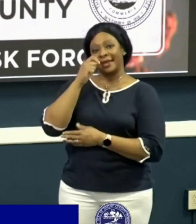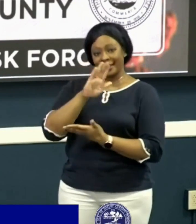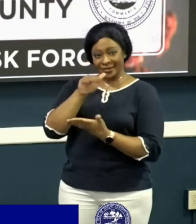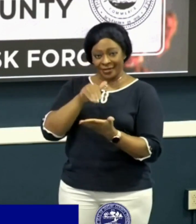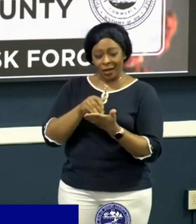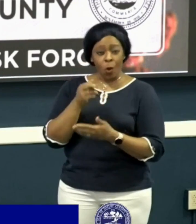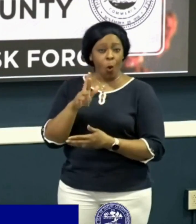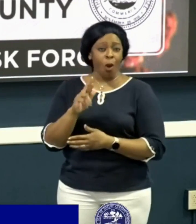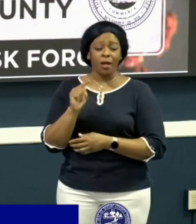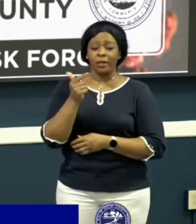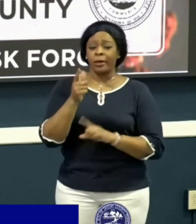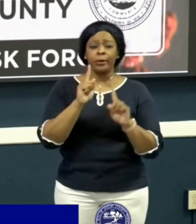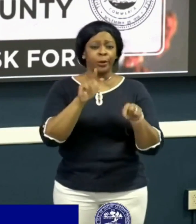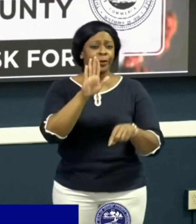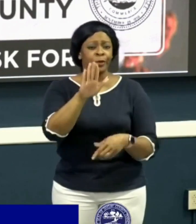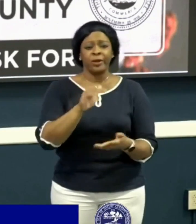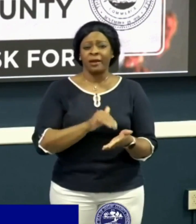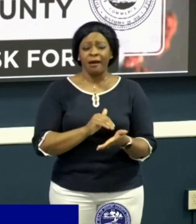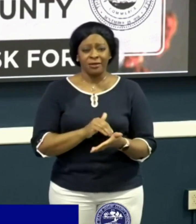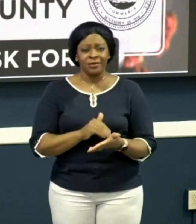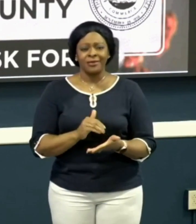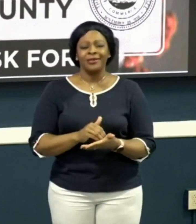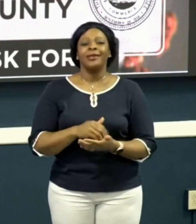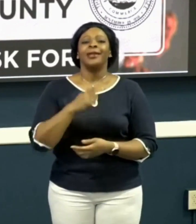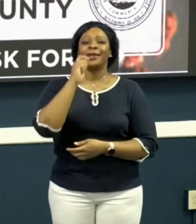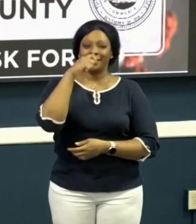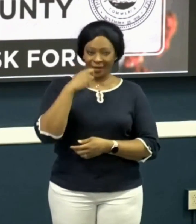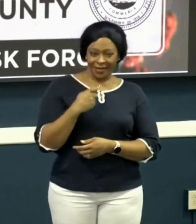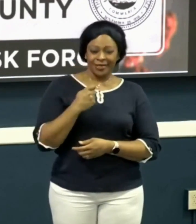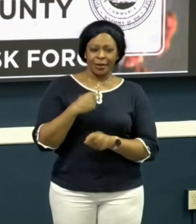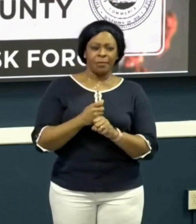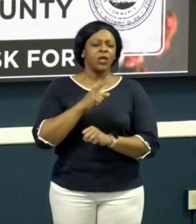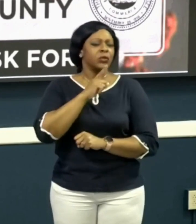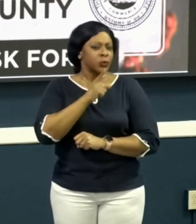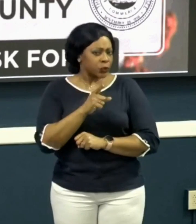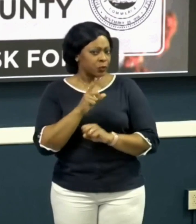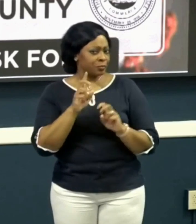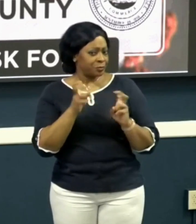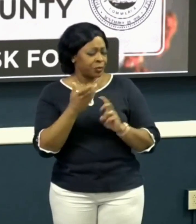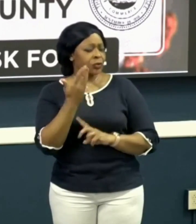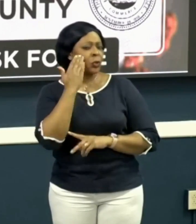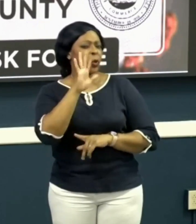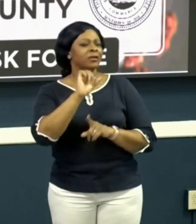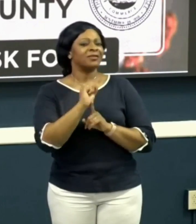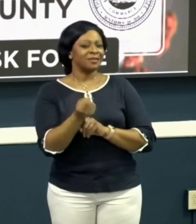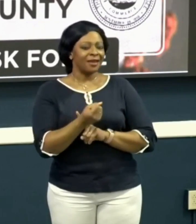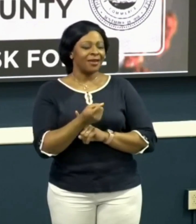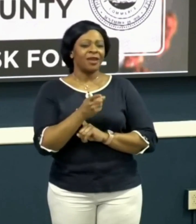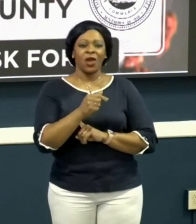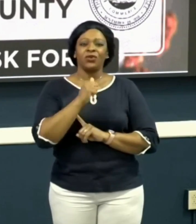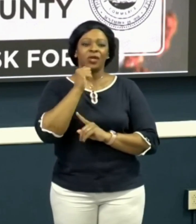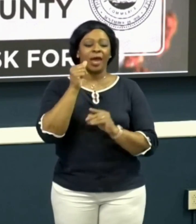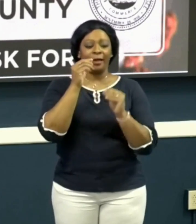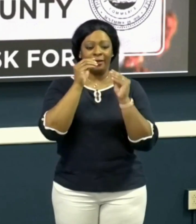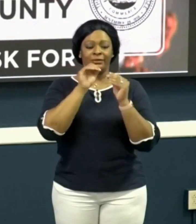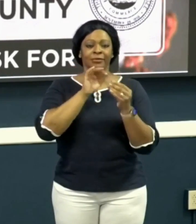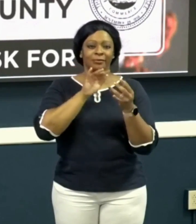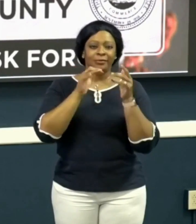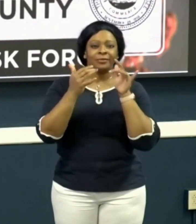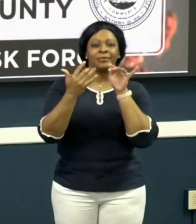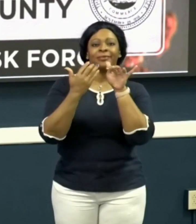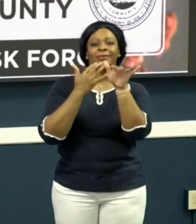sites or eventually going to your provider to get tested to make sure that you know your status and that you're not passing